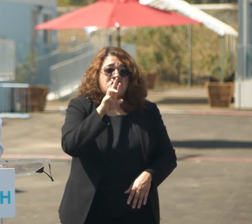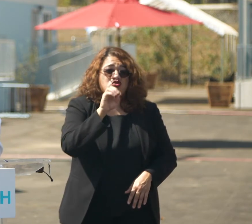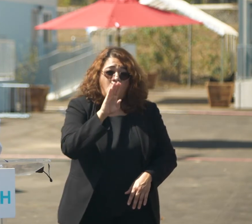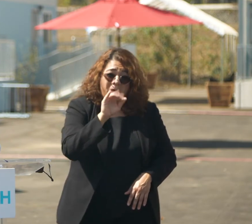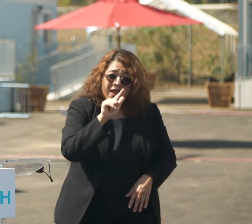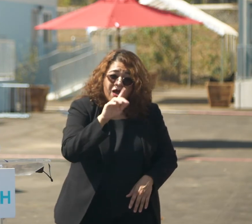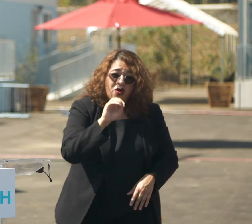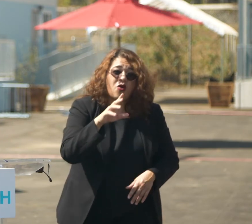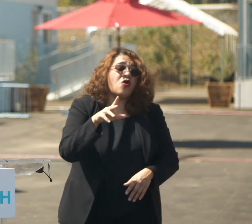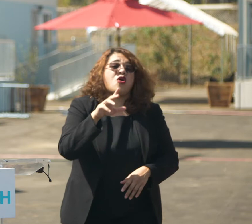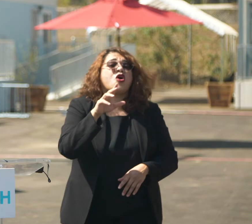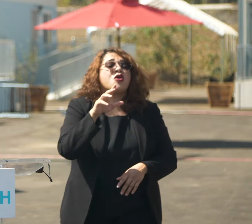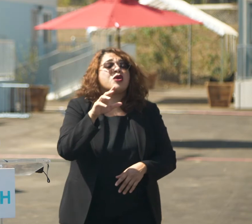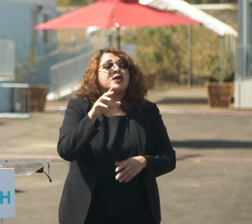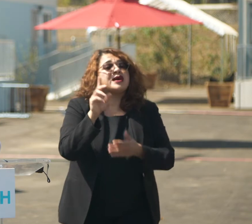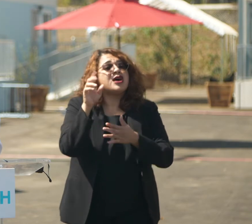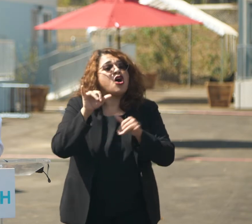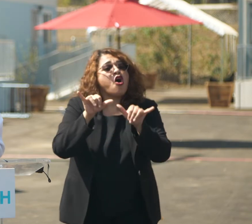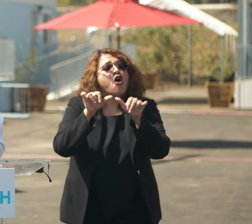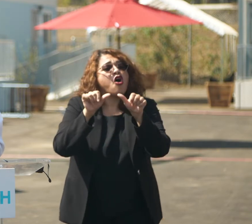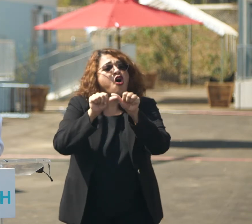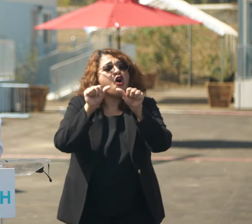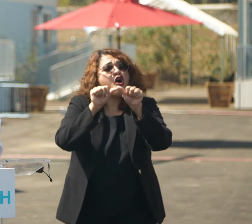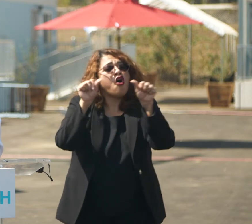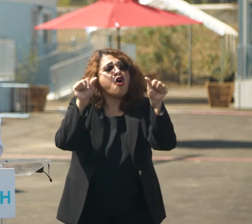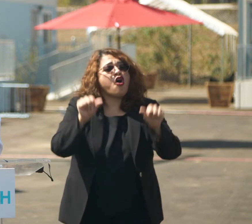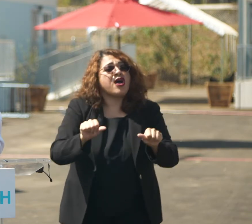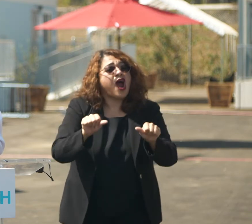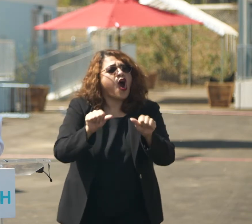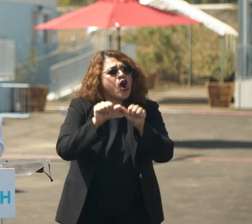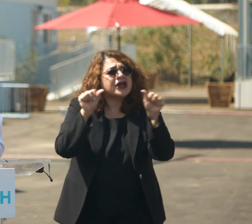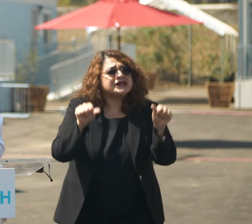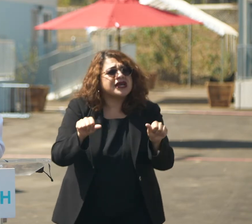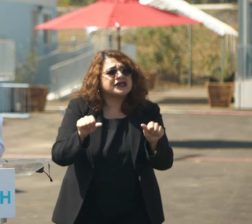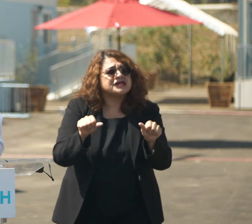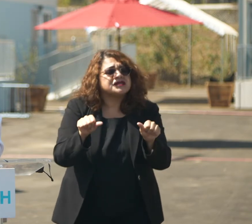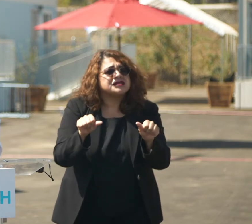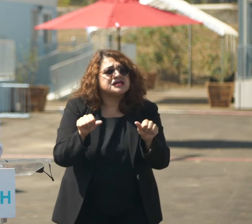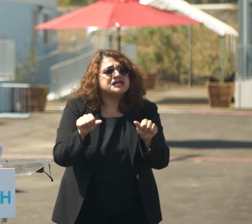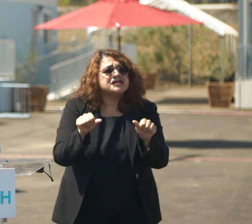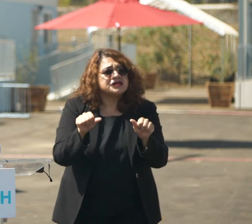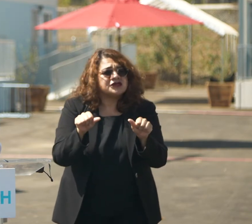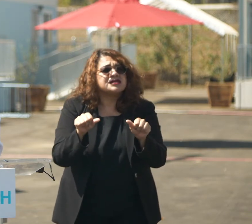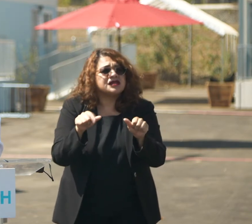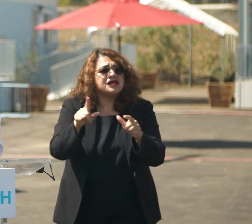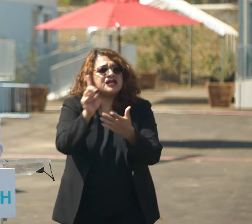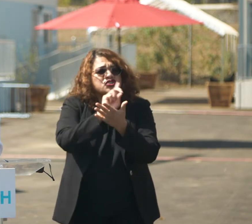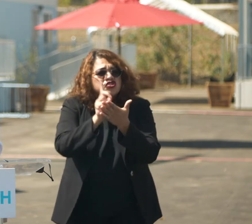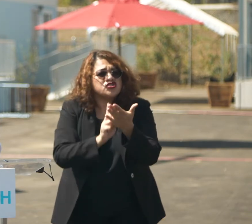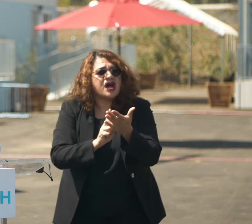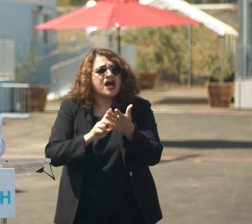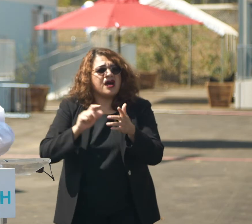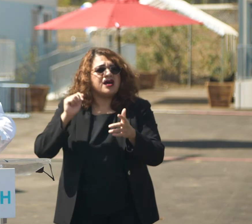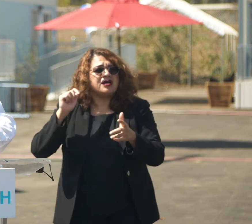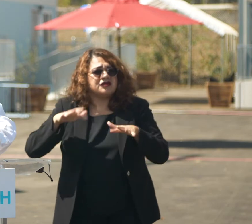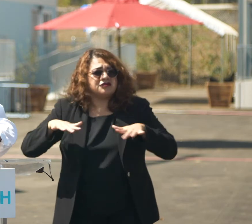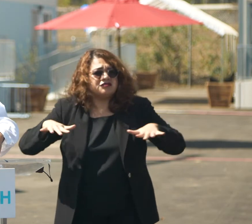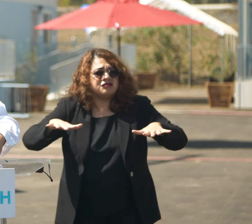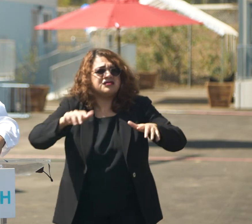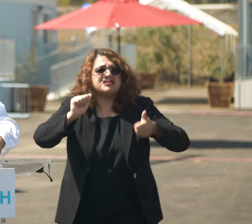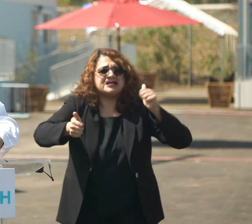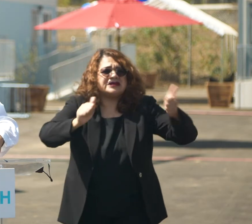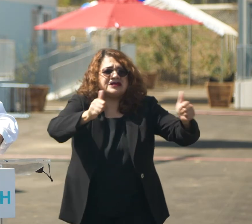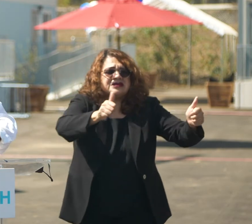Cardin Design. They are the brains behind the planning, the architecture, the design, and we are truly